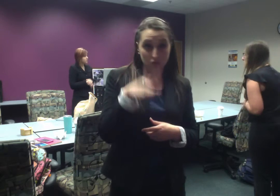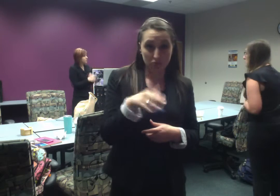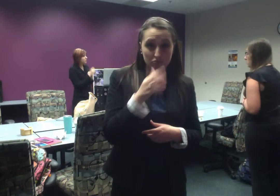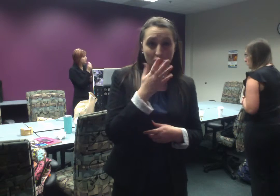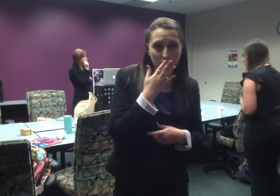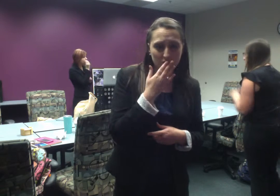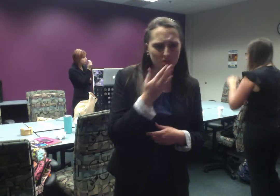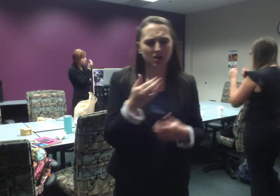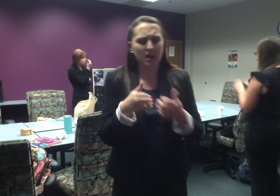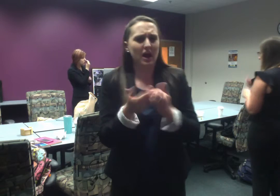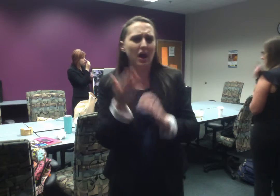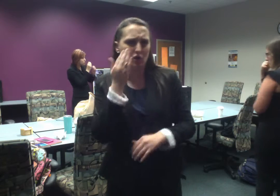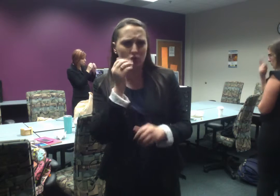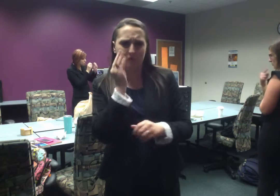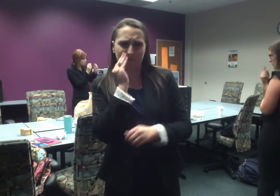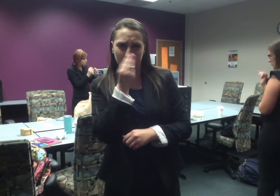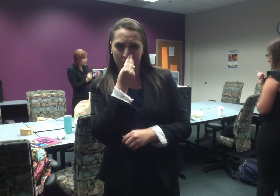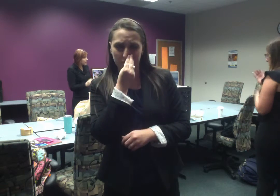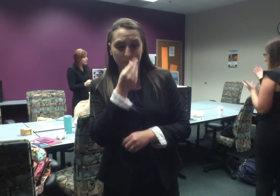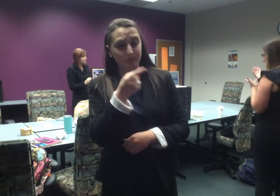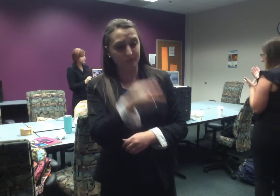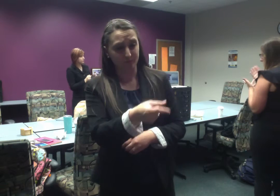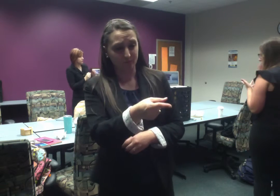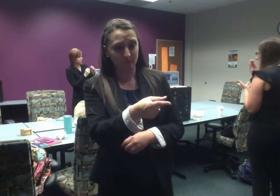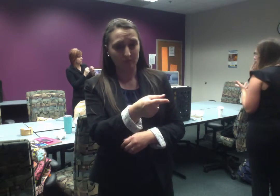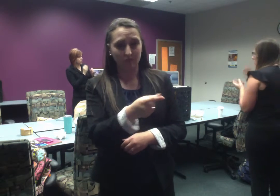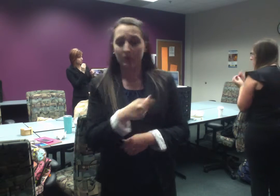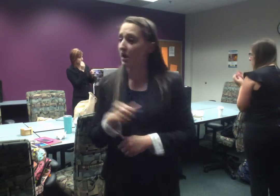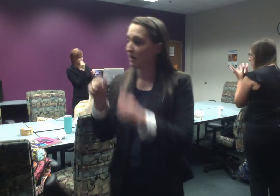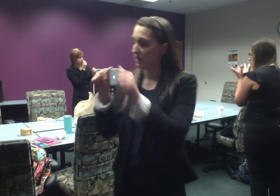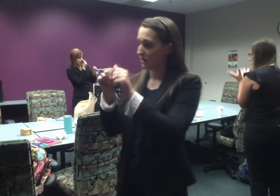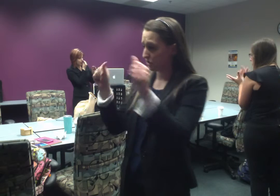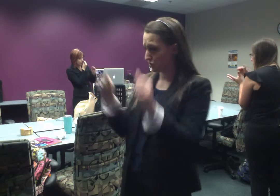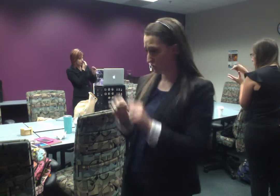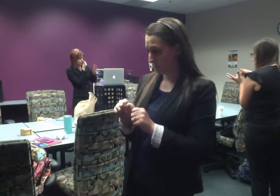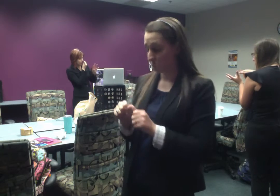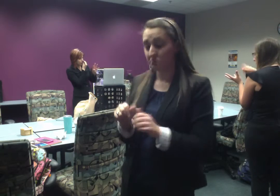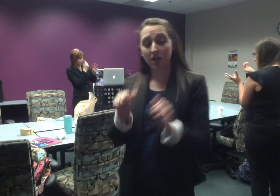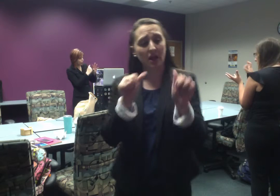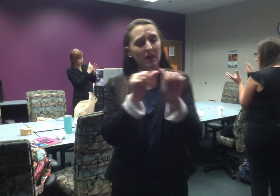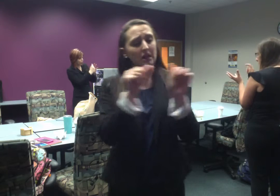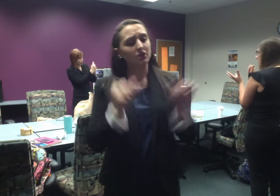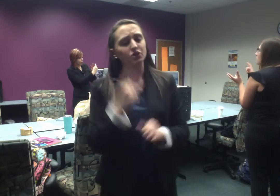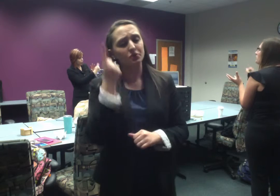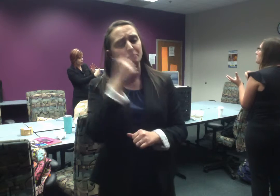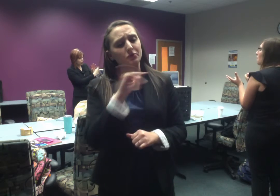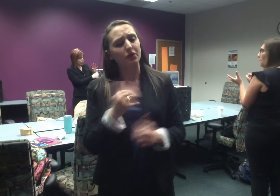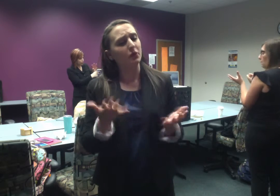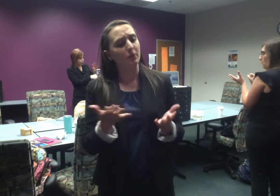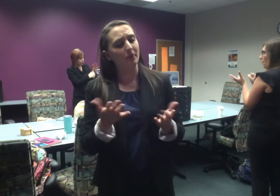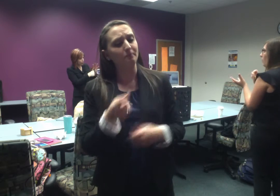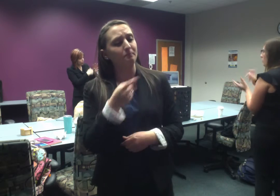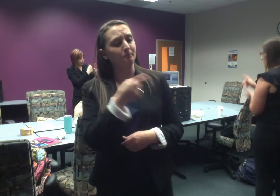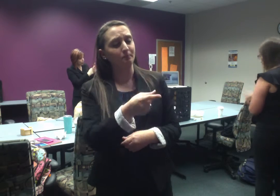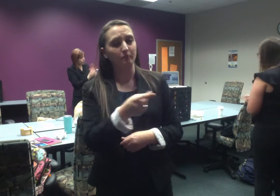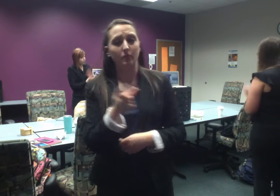Petals. Rebecca, what do you think? The shape looks like what? A rose. Okay, reminds you of a rose. Good. We're talking about an American